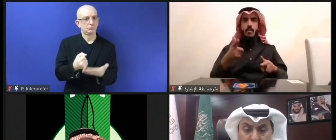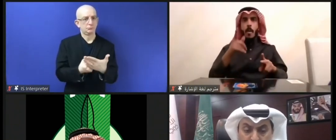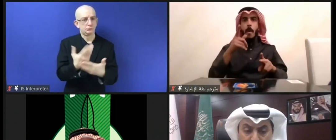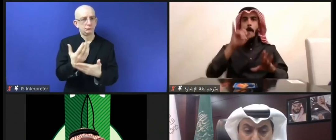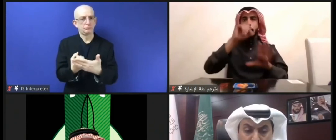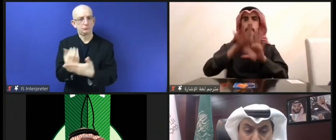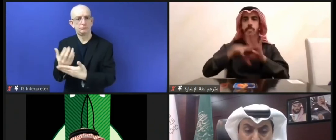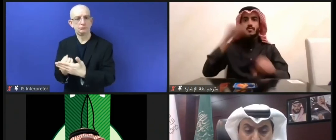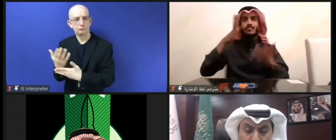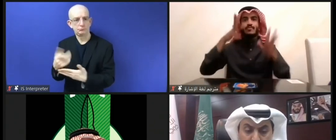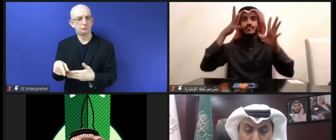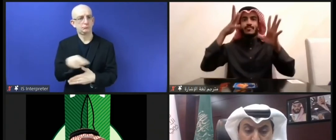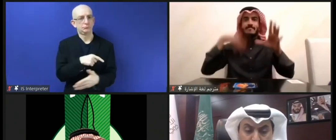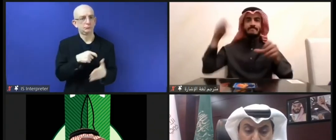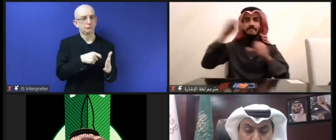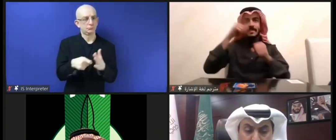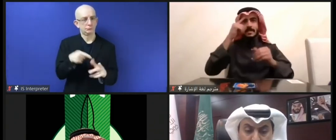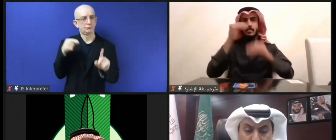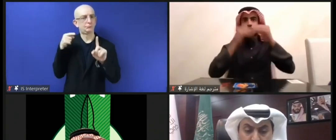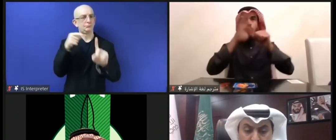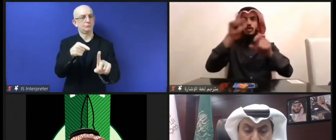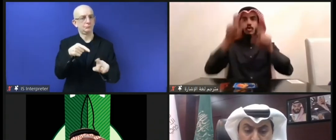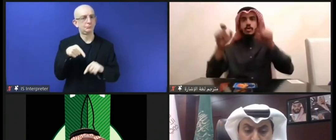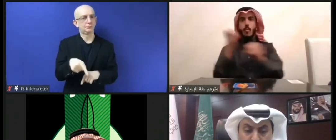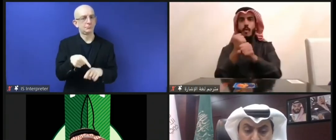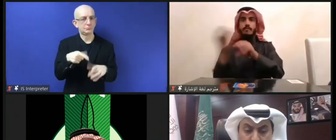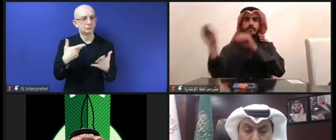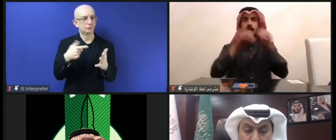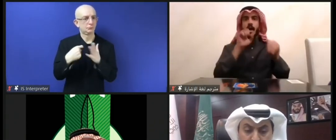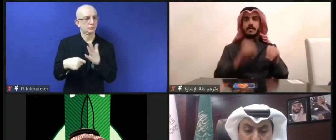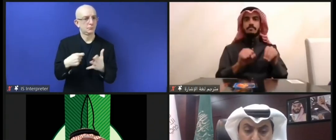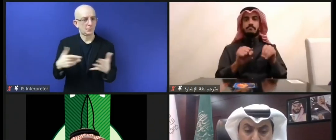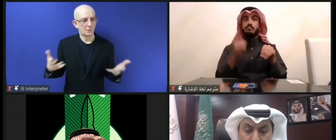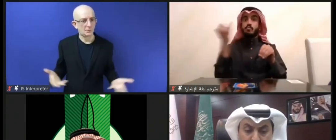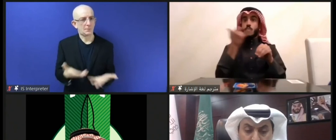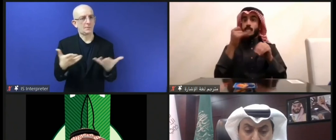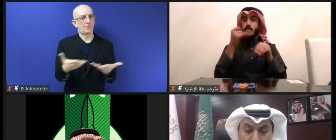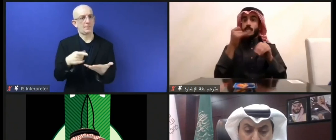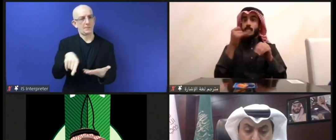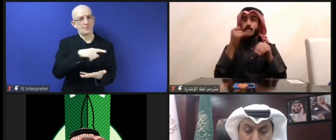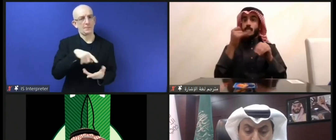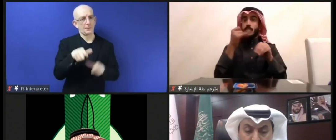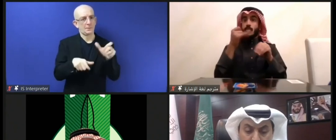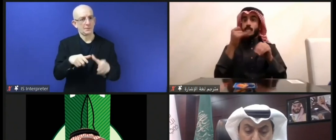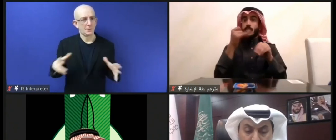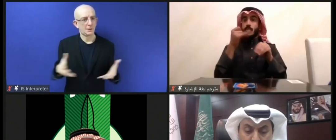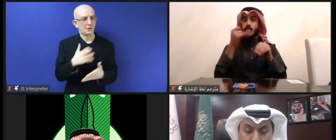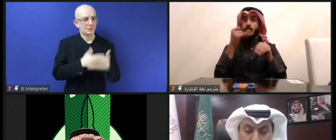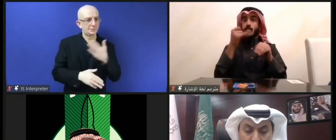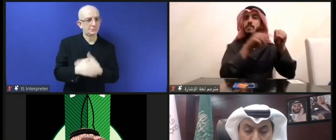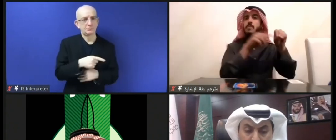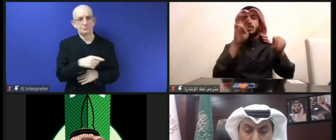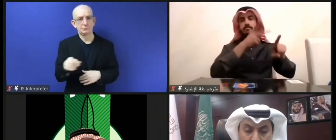of people with disabilities that are capable of working in the private sector by developing specific